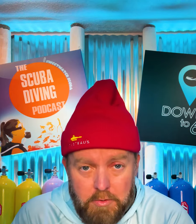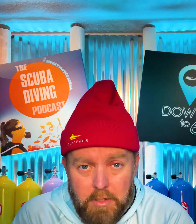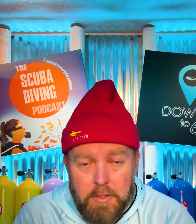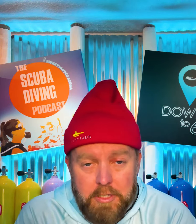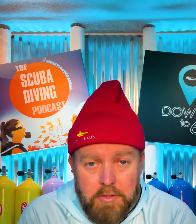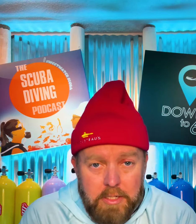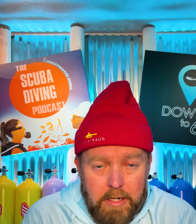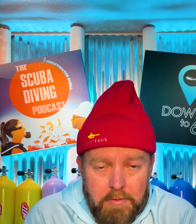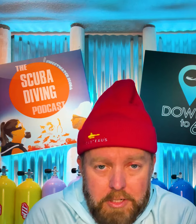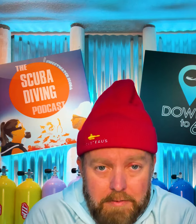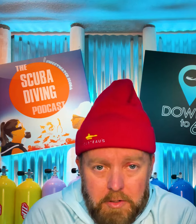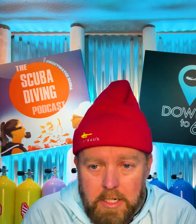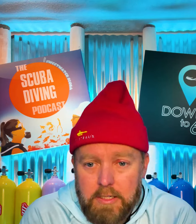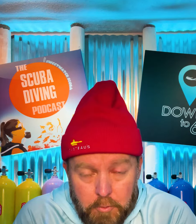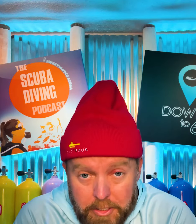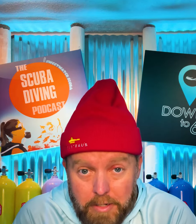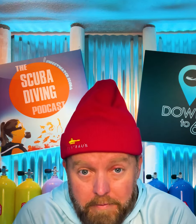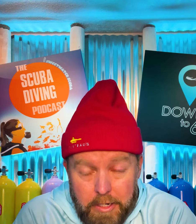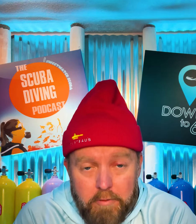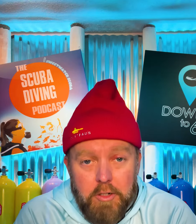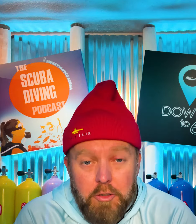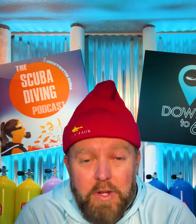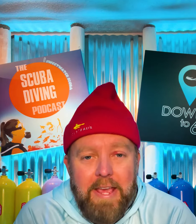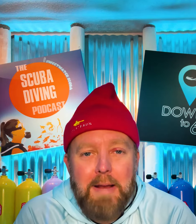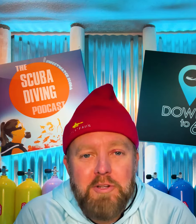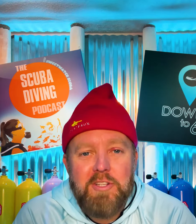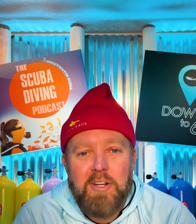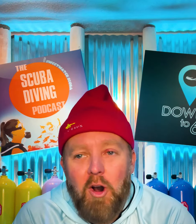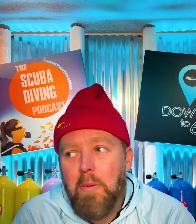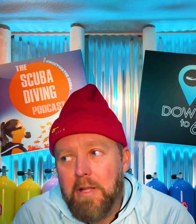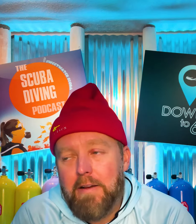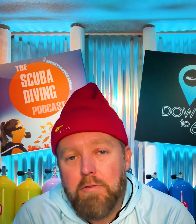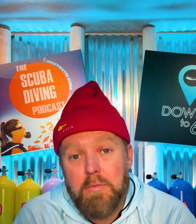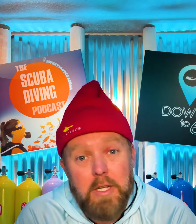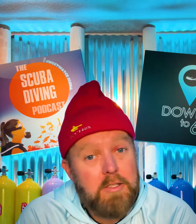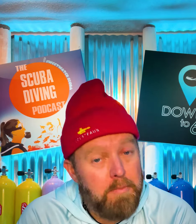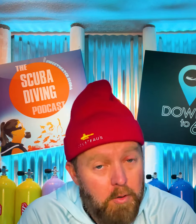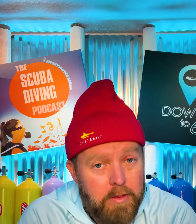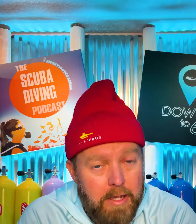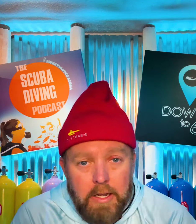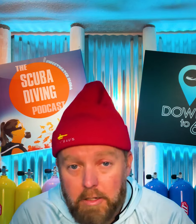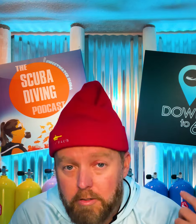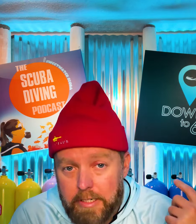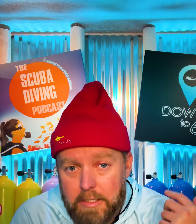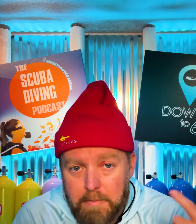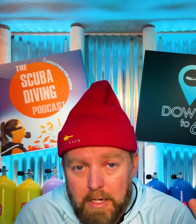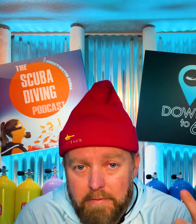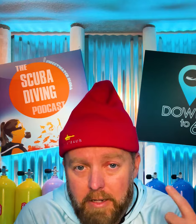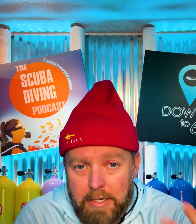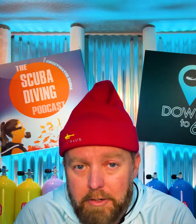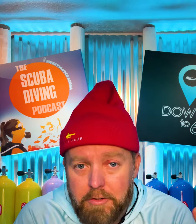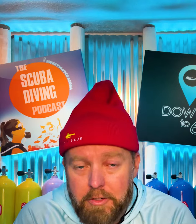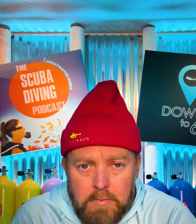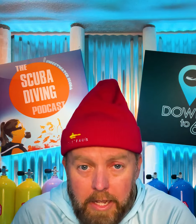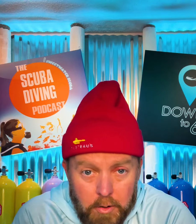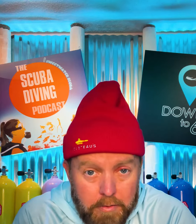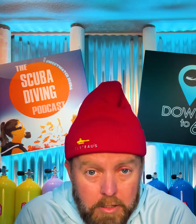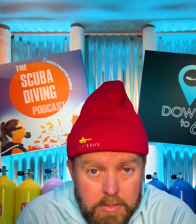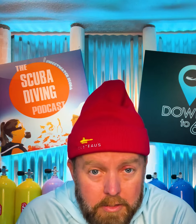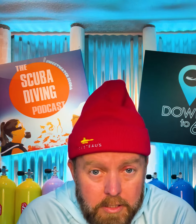one of the most interesting interviews I've ever done. We do have the video version with captions on all platforms that support that, including Spotify, YouTube, and whoever else out there